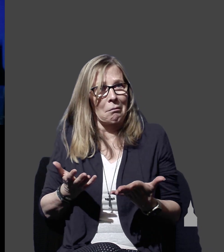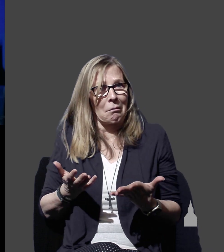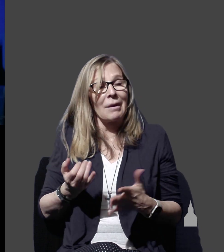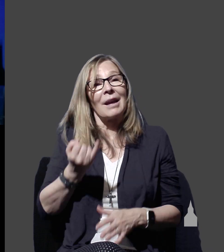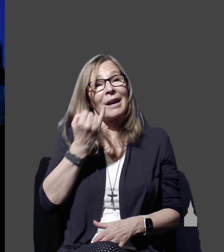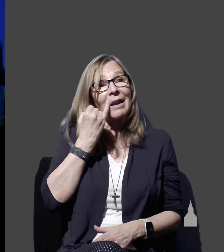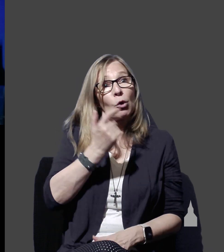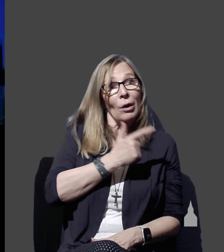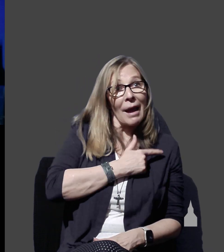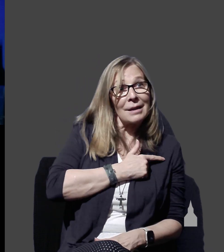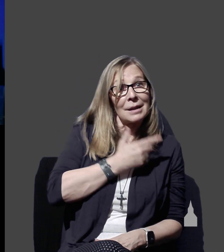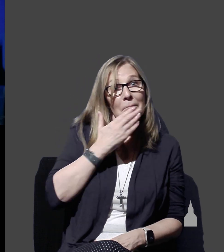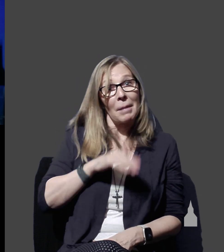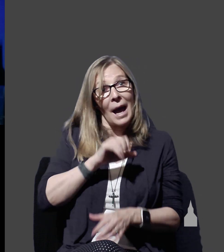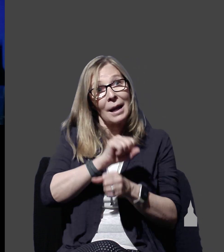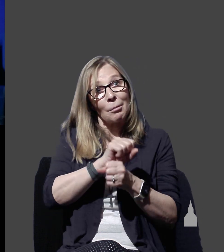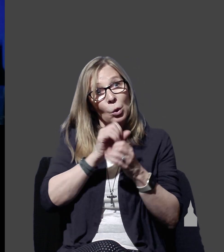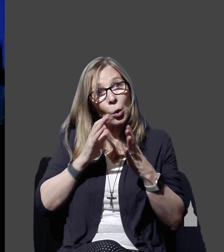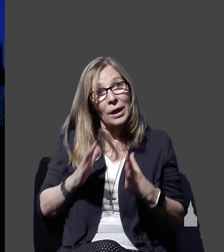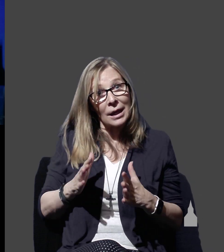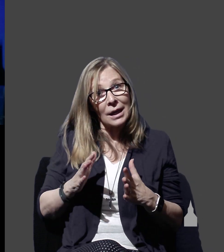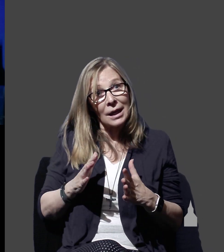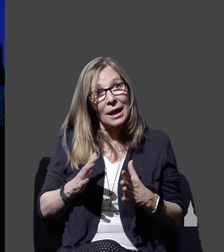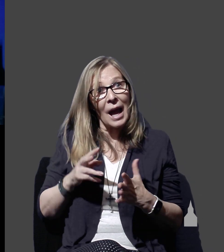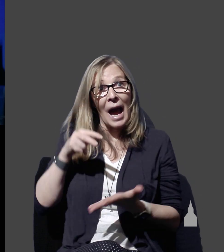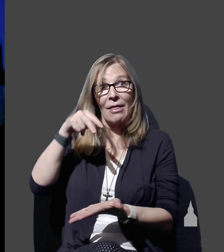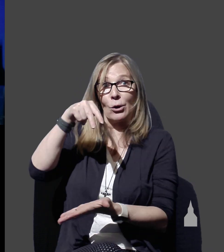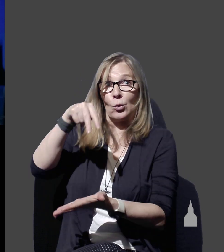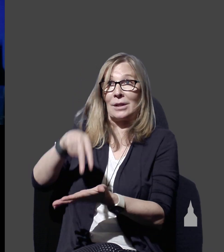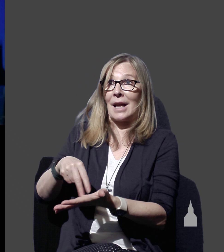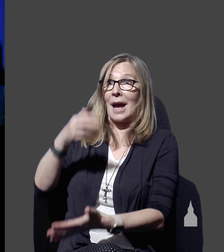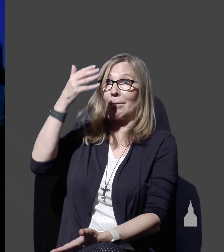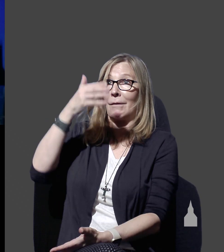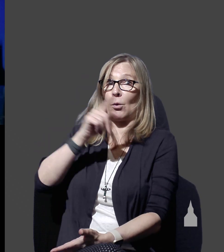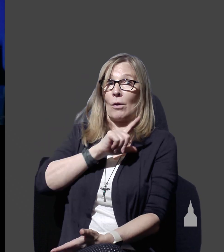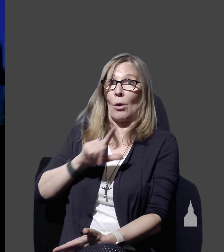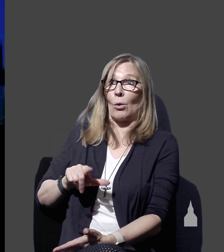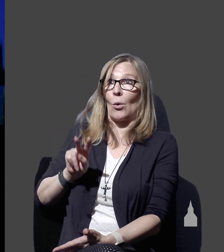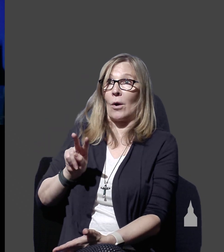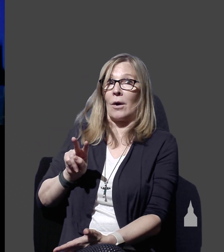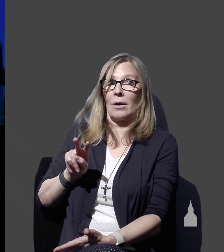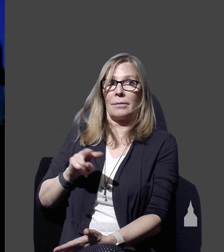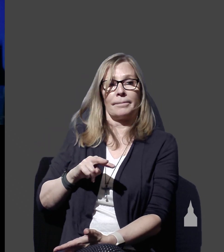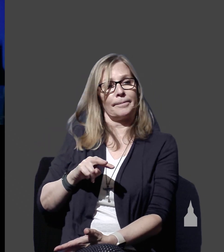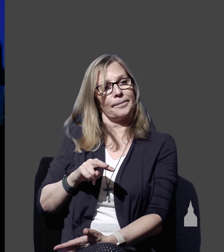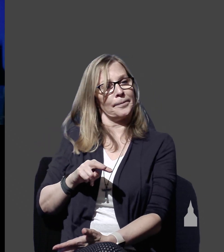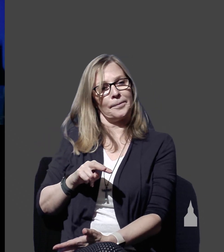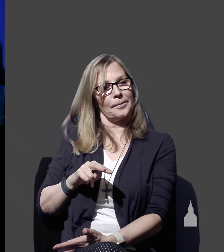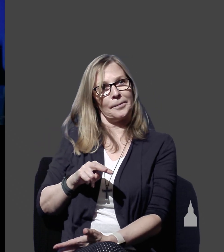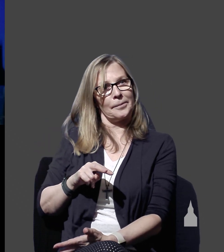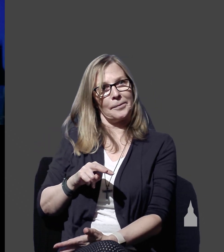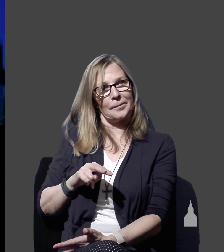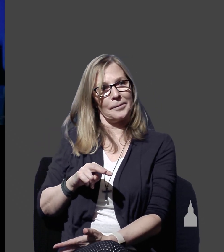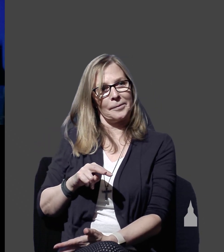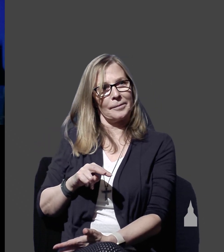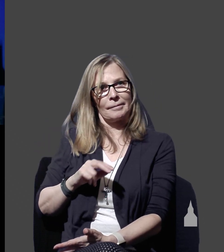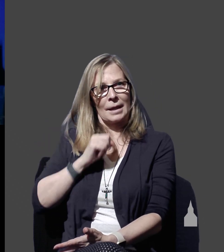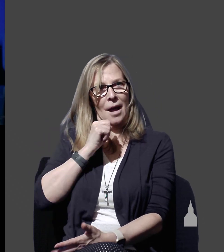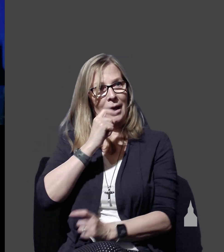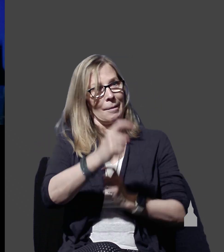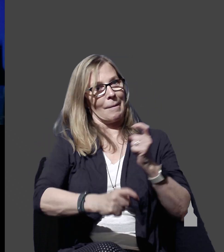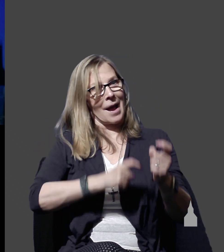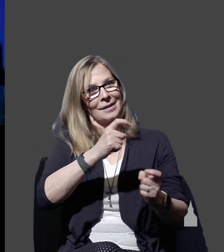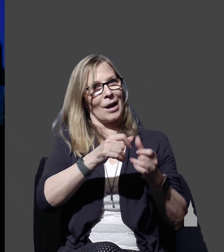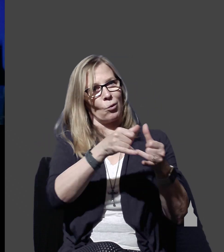And if you're a lazy or bad employee, when you stand before the Lord, that's not the kind of behavior that he passes out rewards for.